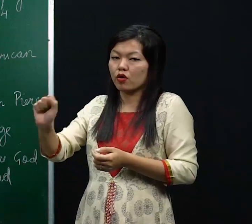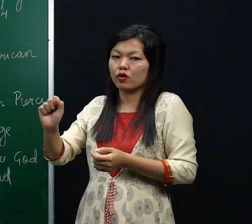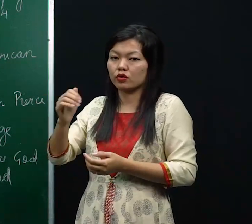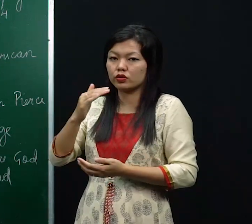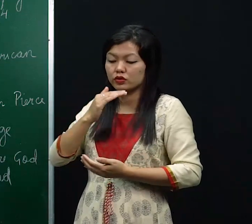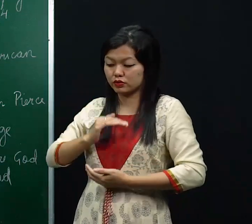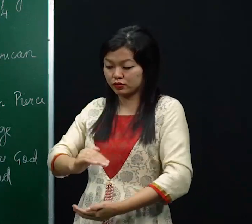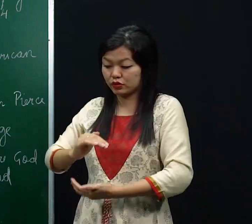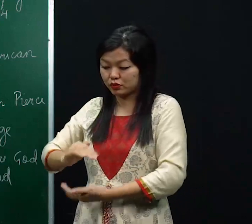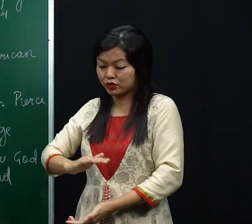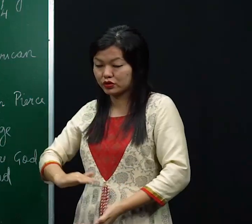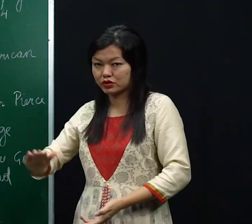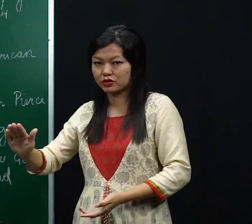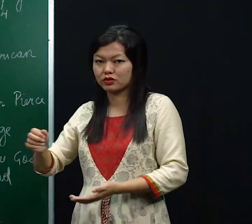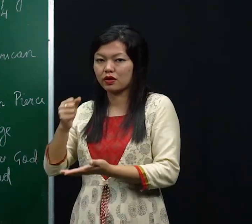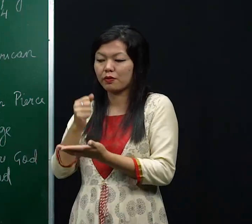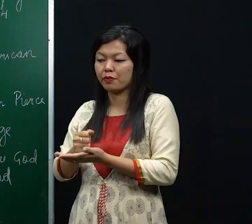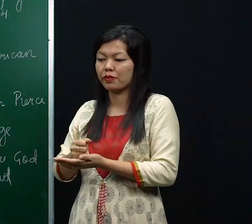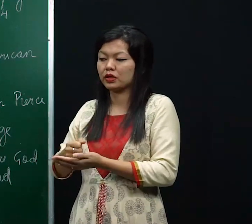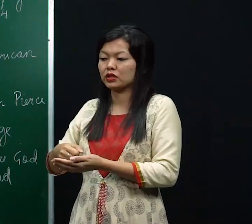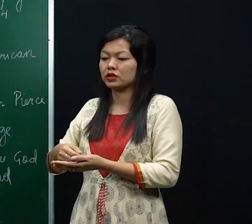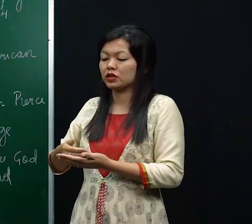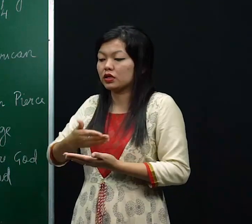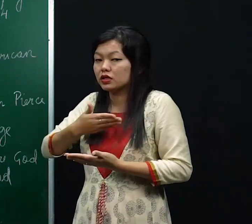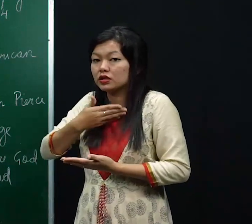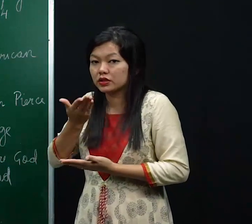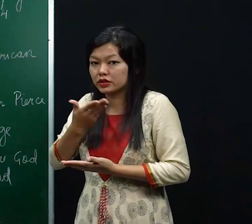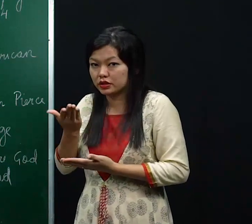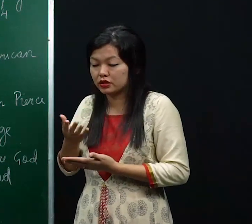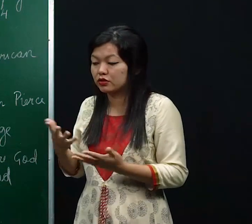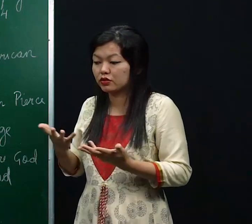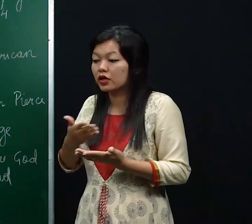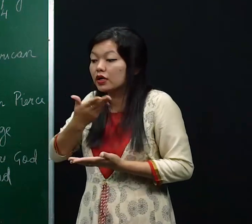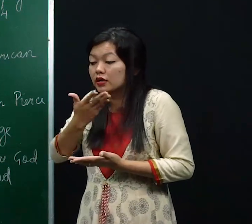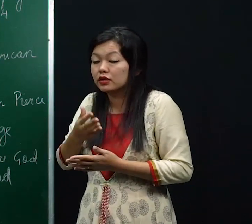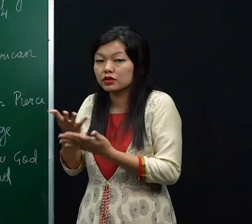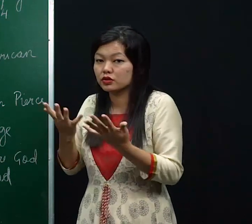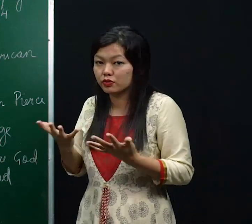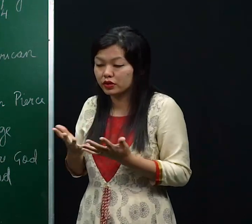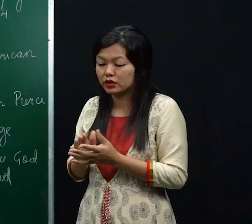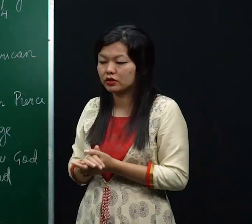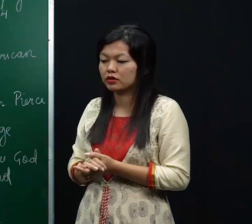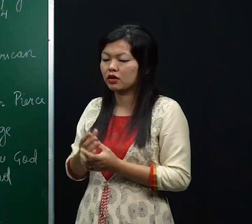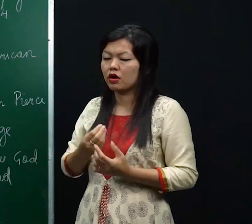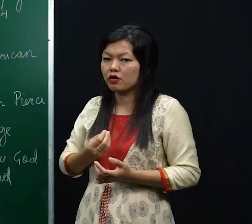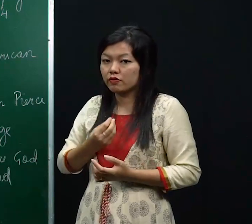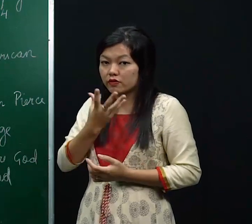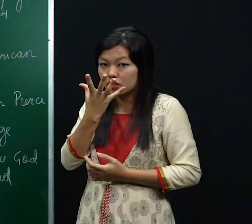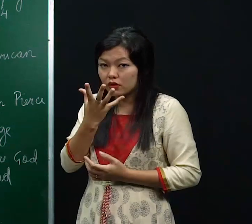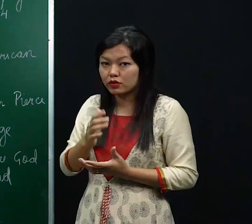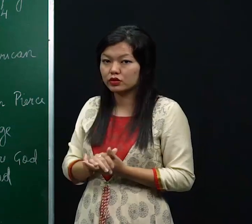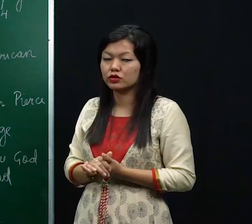nature to be our brothers and sisters. He says that the flowers and the plants are their sisters, and the animals that are found